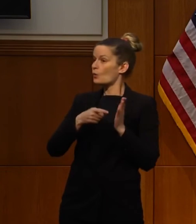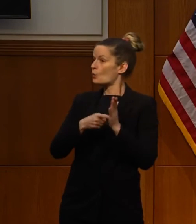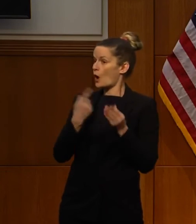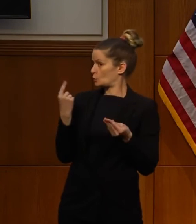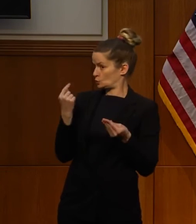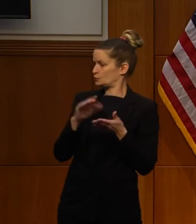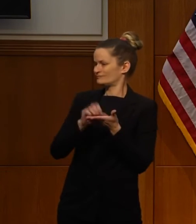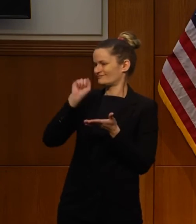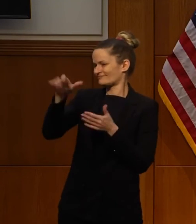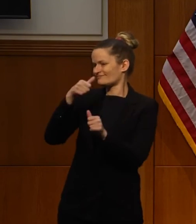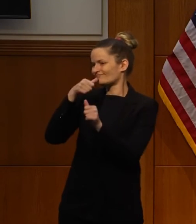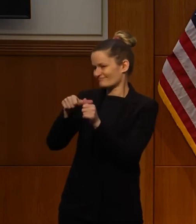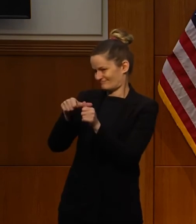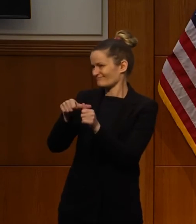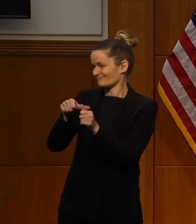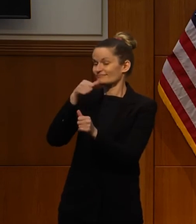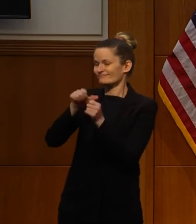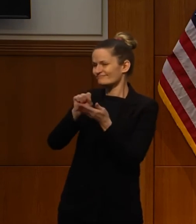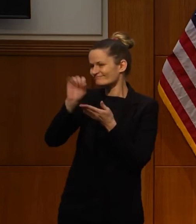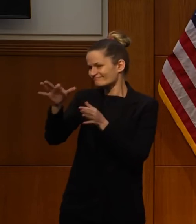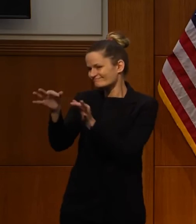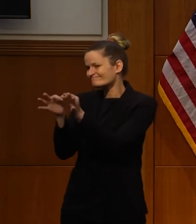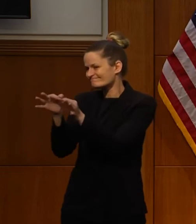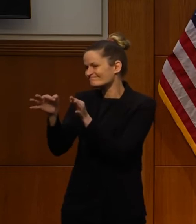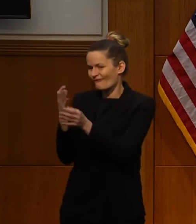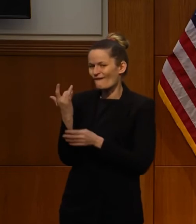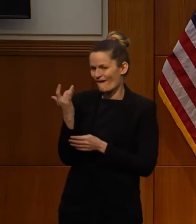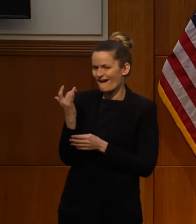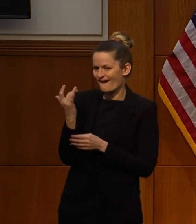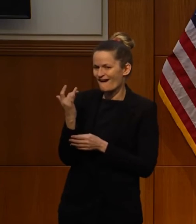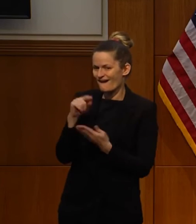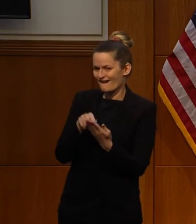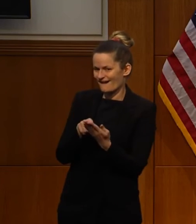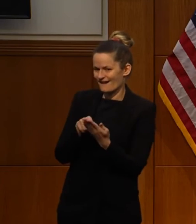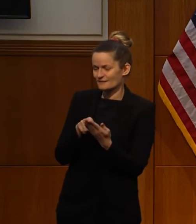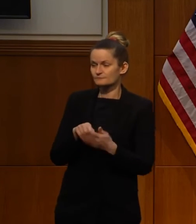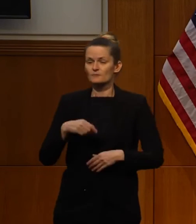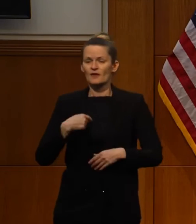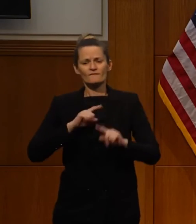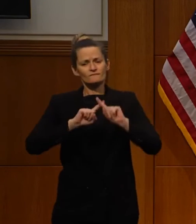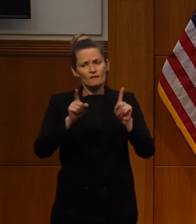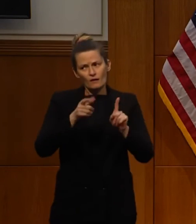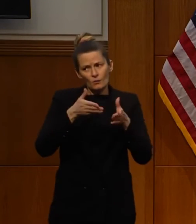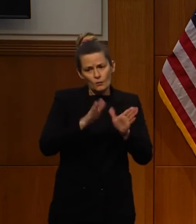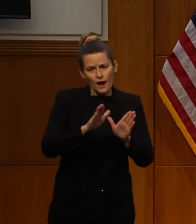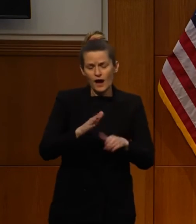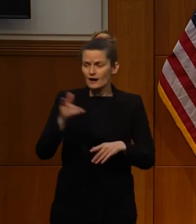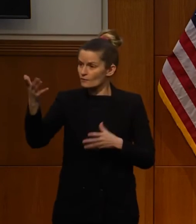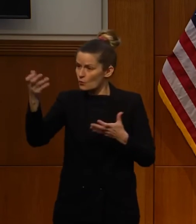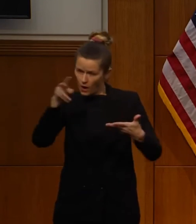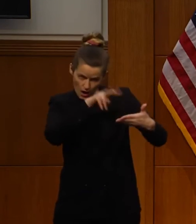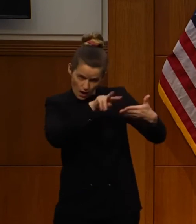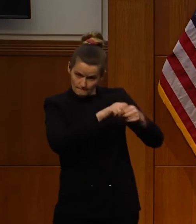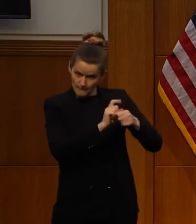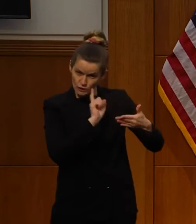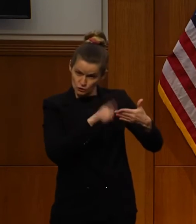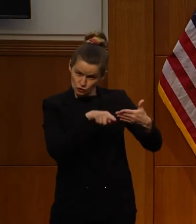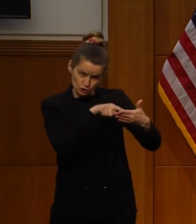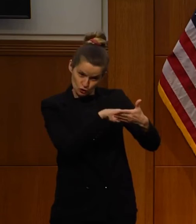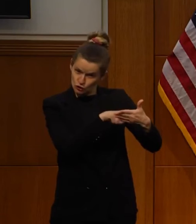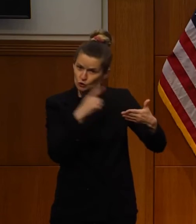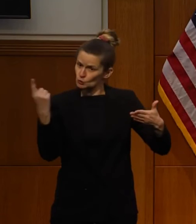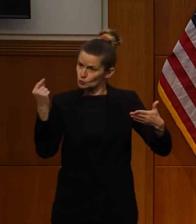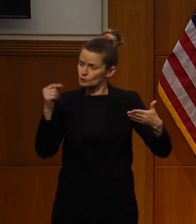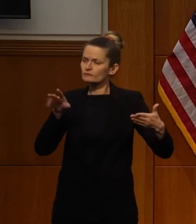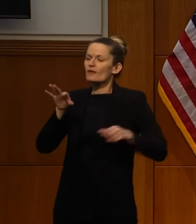to notify you of that. So, and there's also another way, if you want to look at your voter credit following the election, you can look